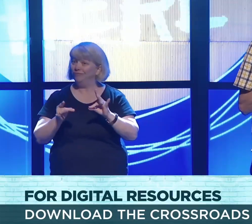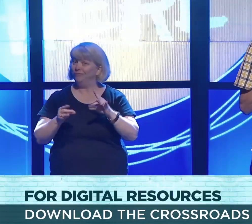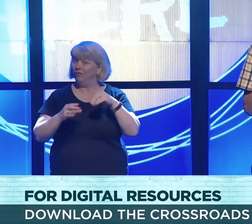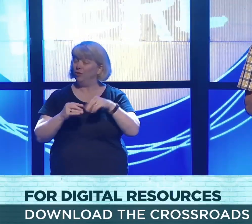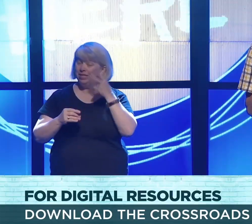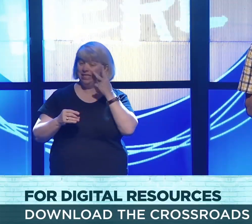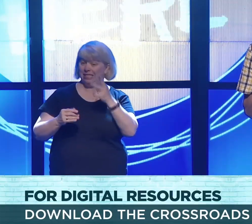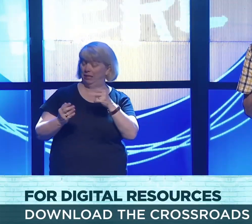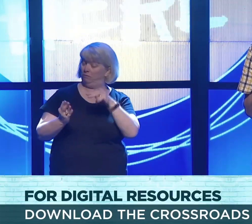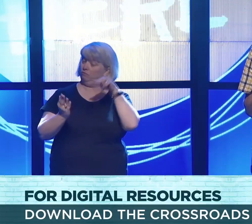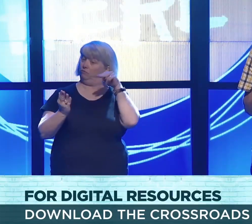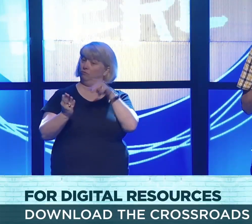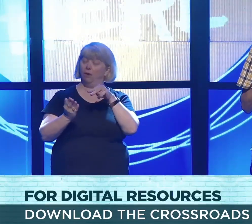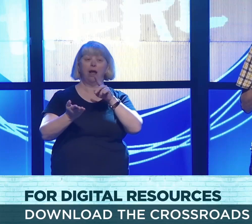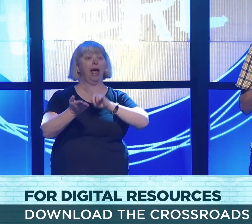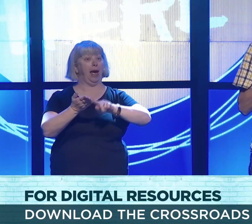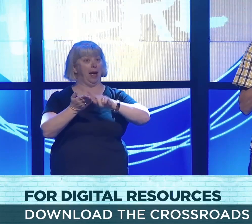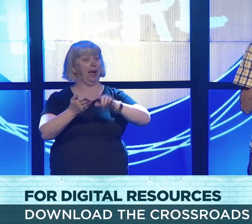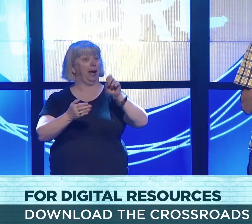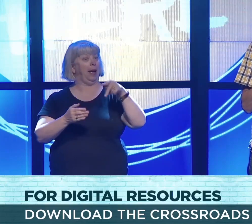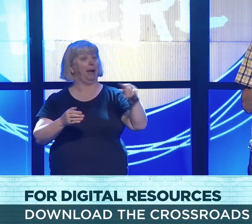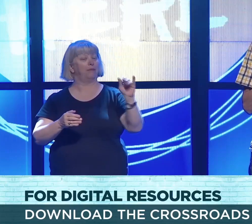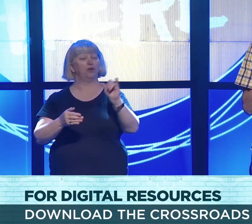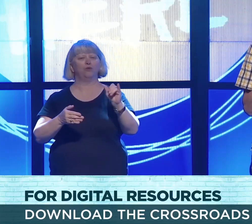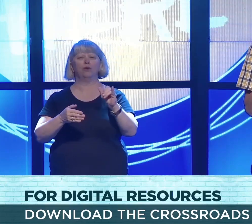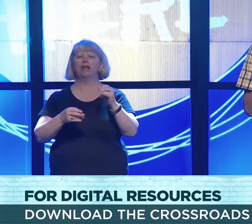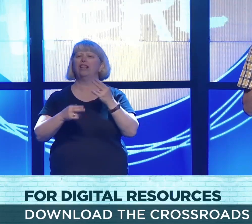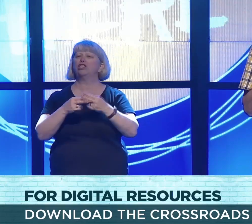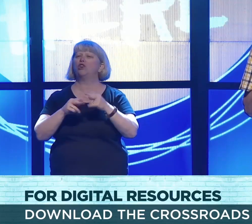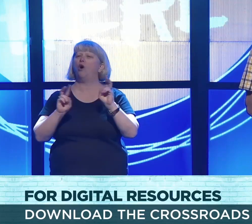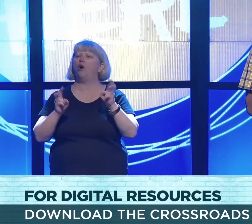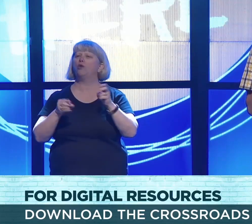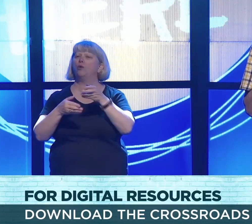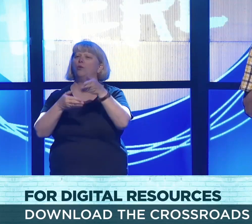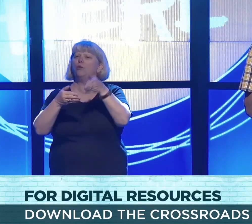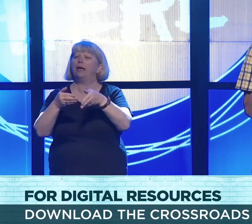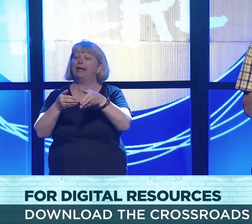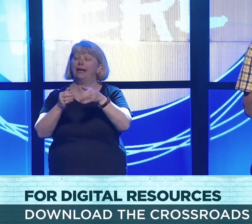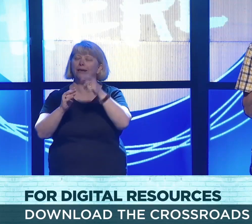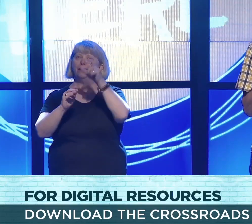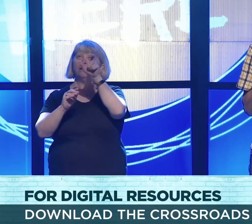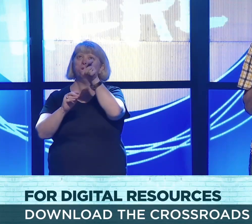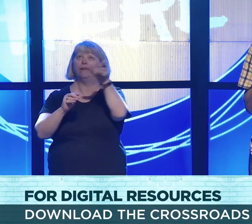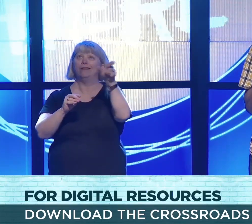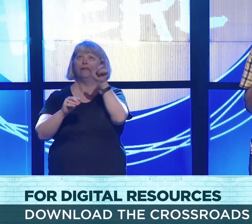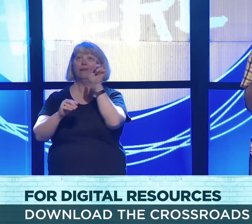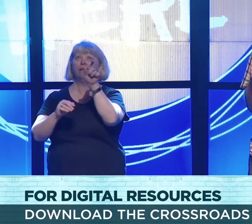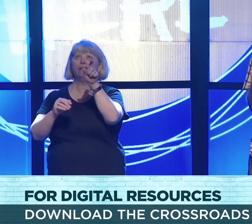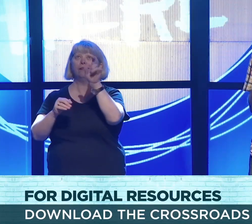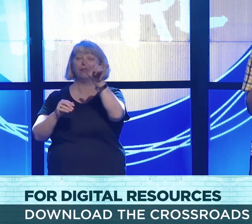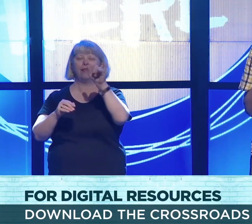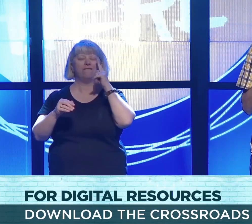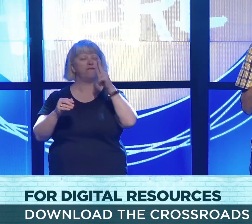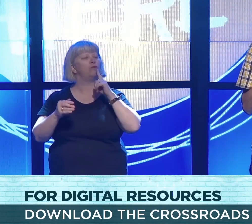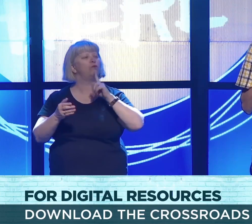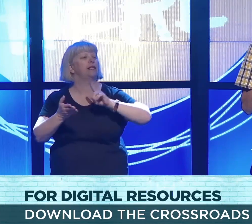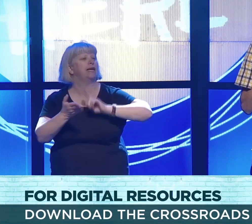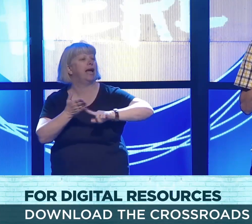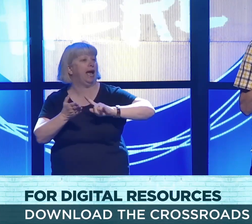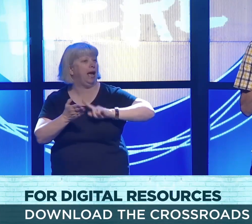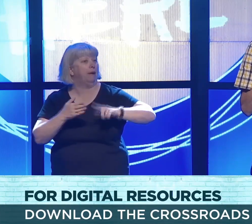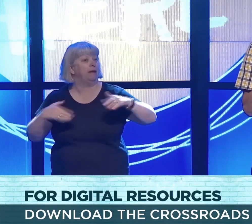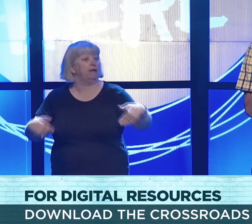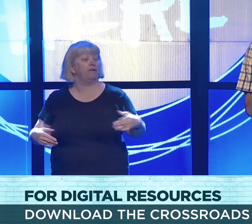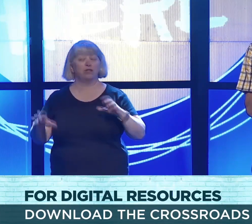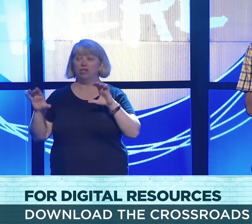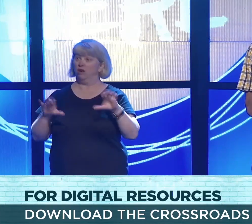digitally in the Crossroads app. The weekend section contains everything you need to know for the month. In fact, the app, if you haven't downloaded that